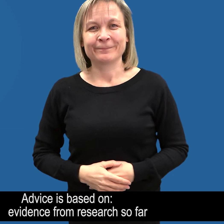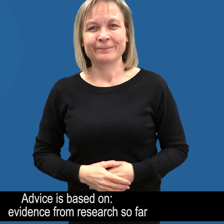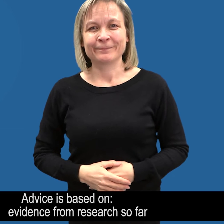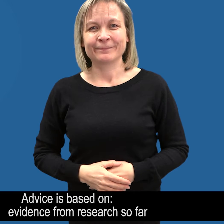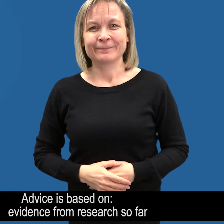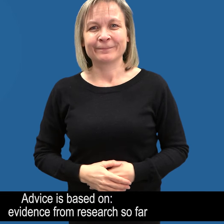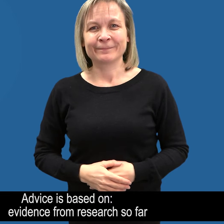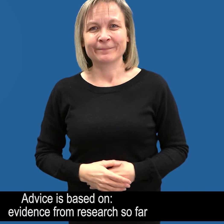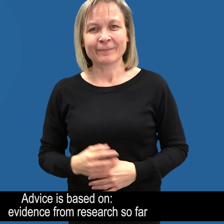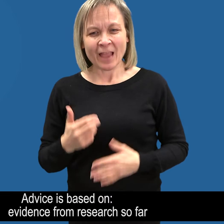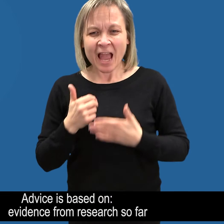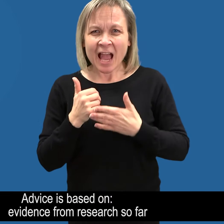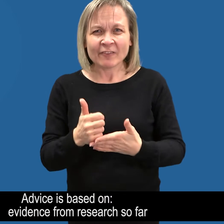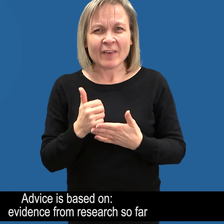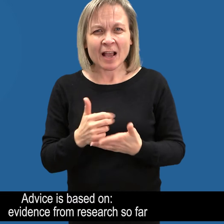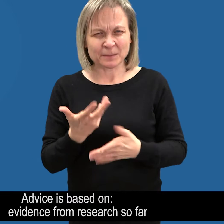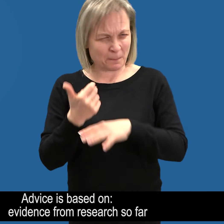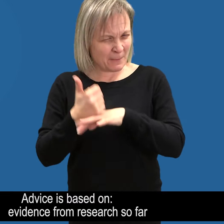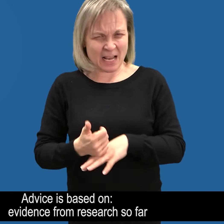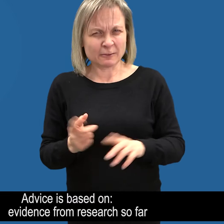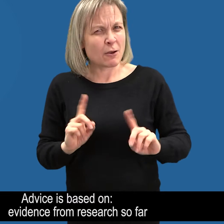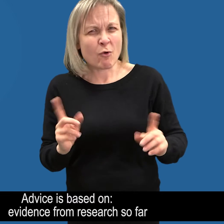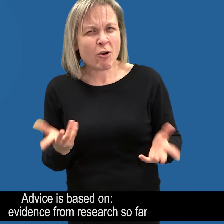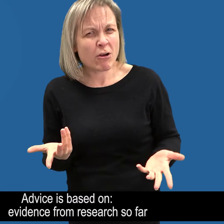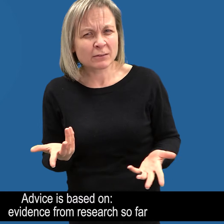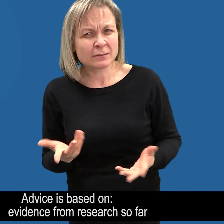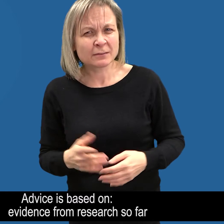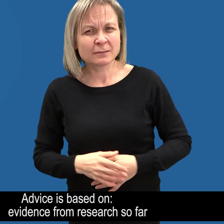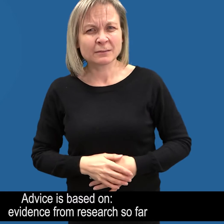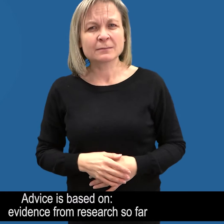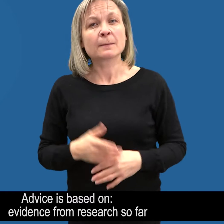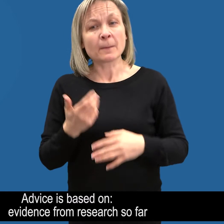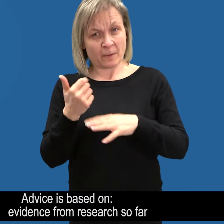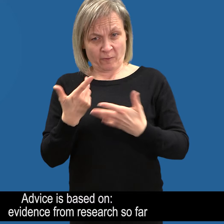Advice is based on evidence from research so far,